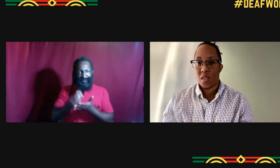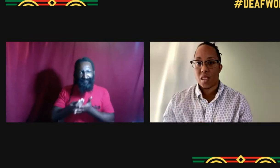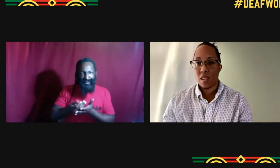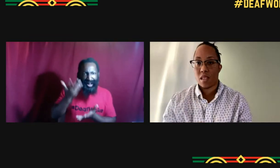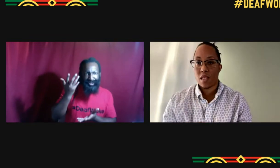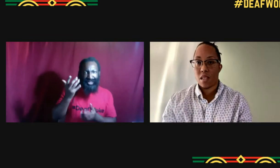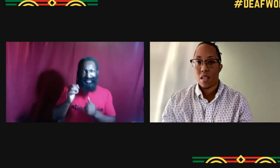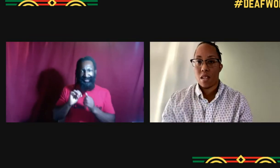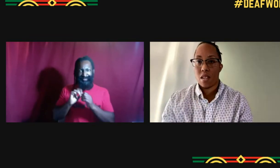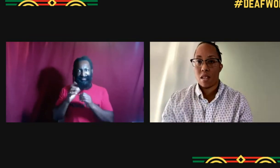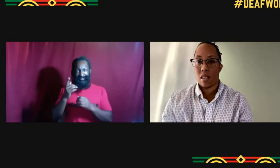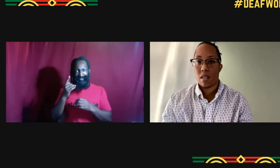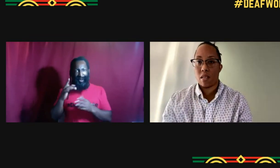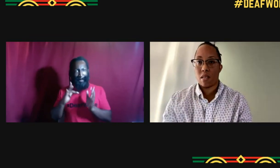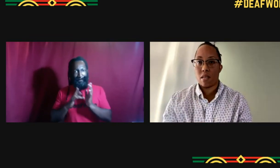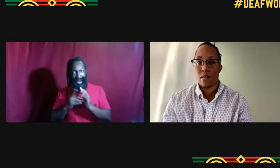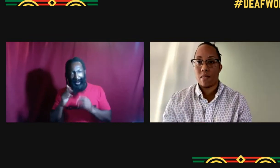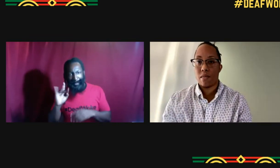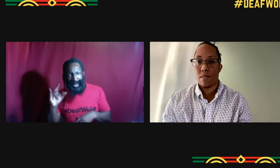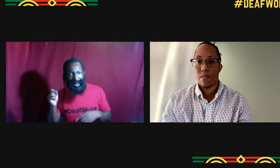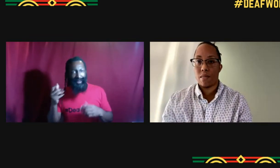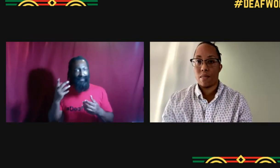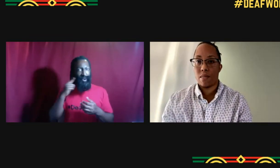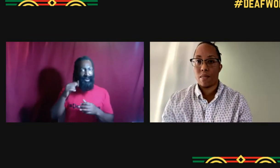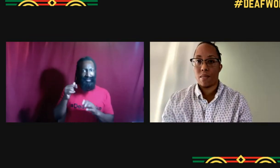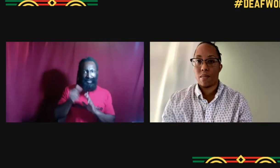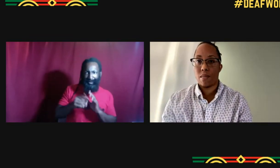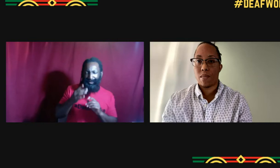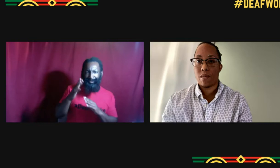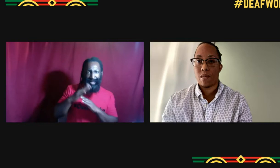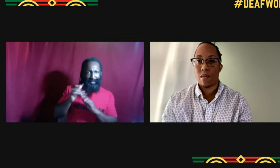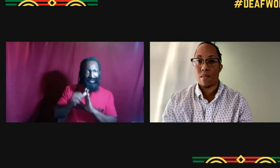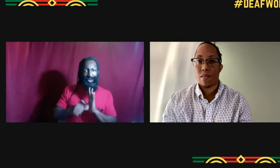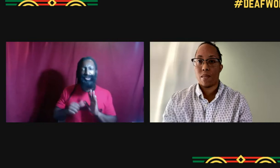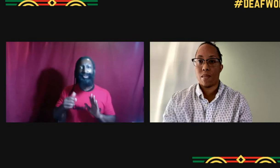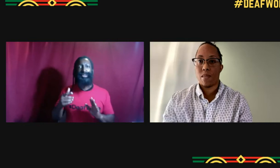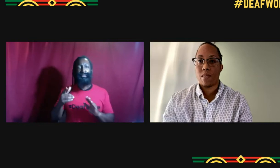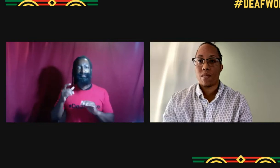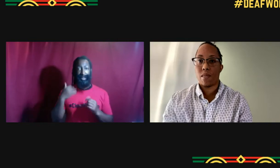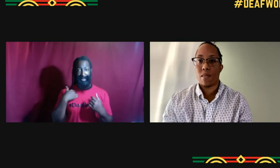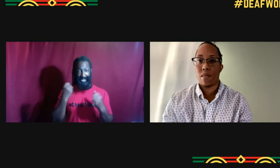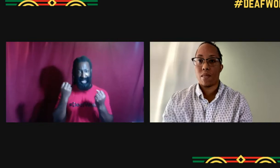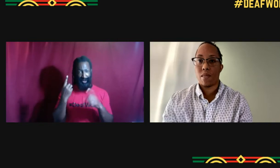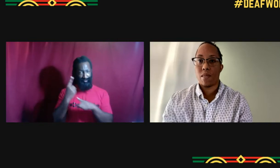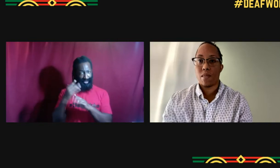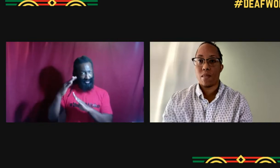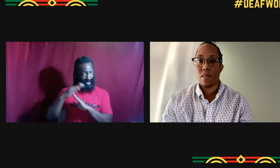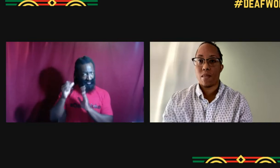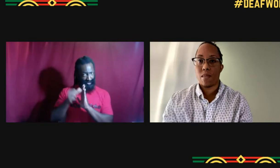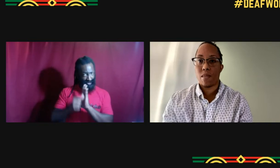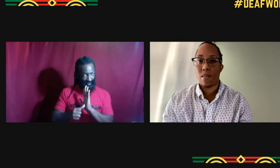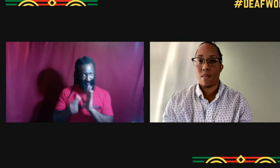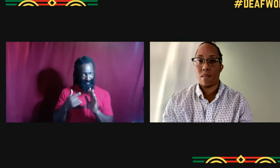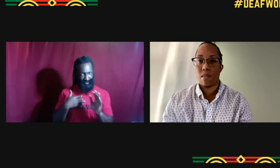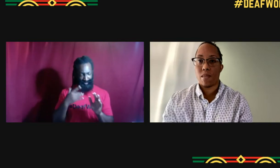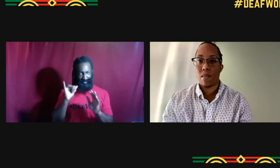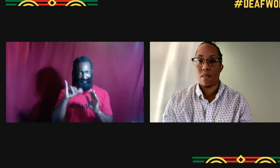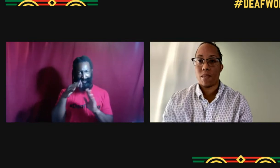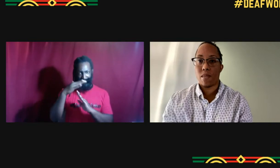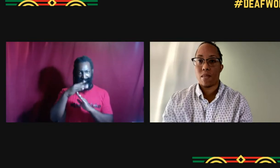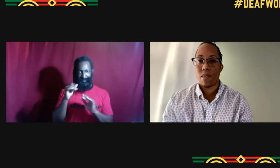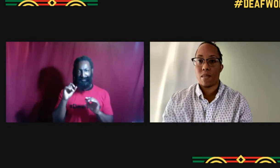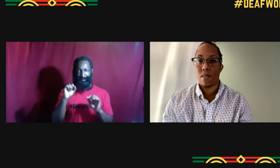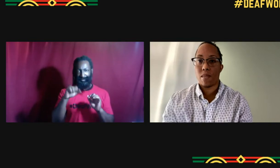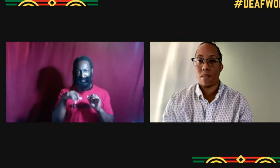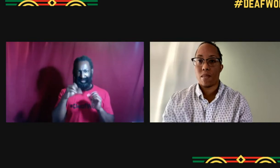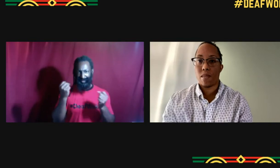I think our last episode, we talked about, you know, you were fundraising. We talked about the insurance aspect of